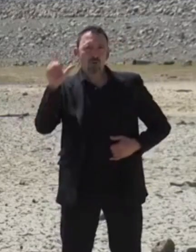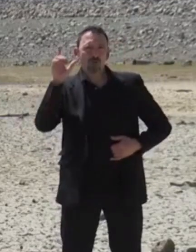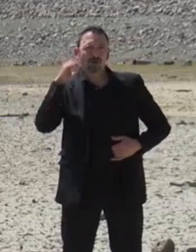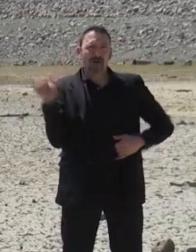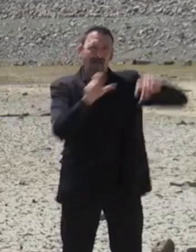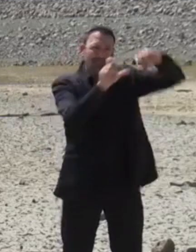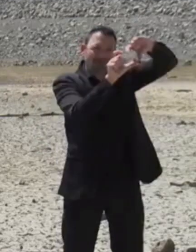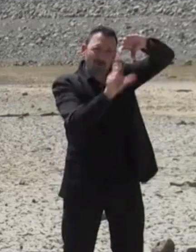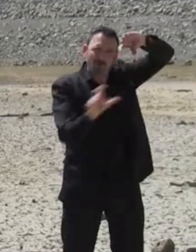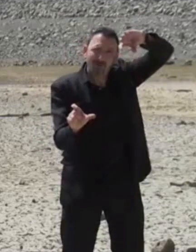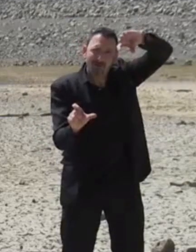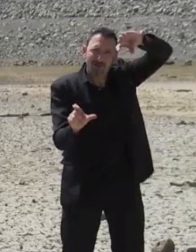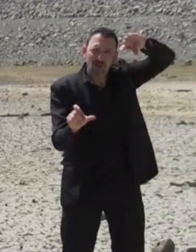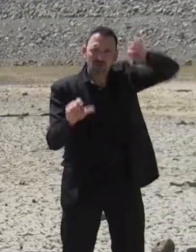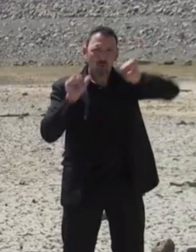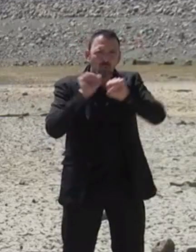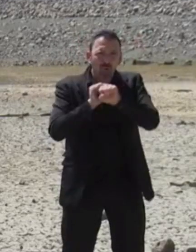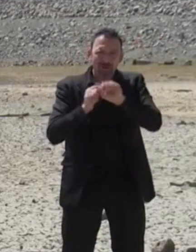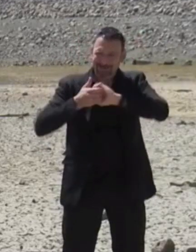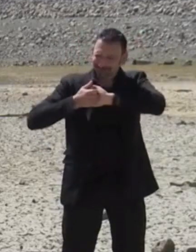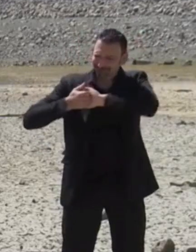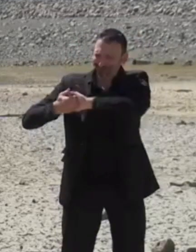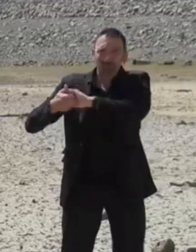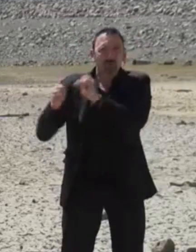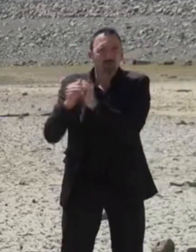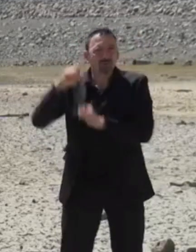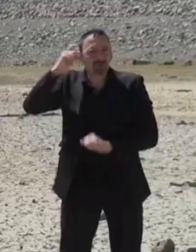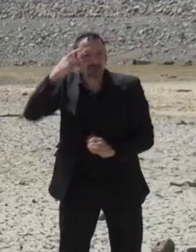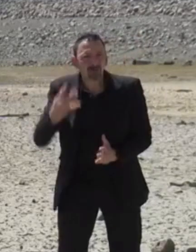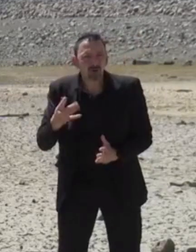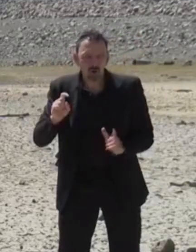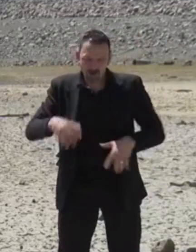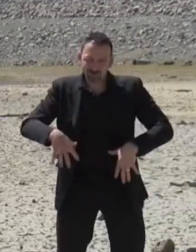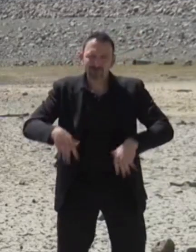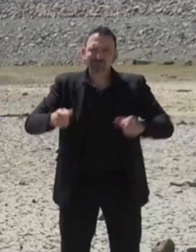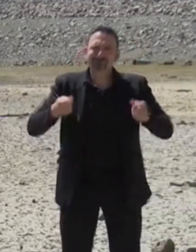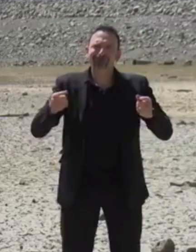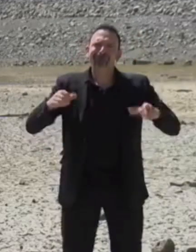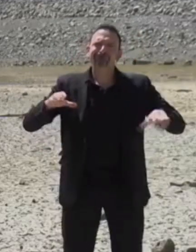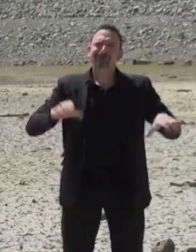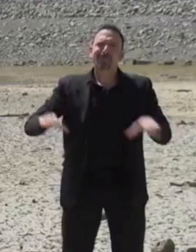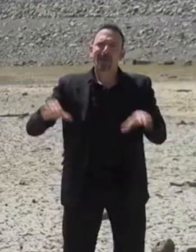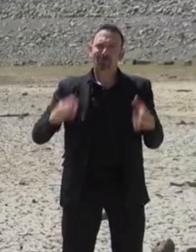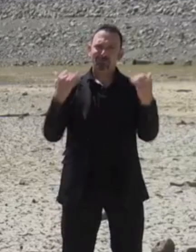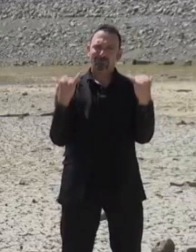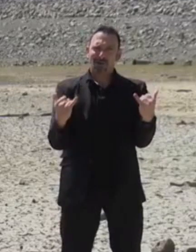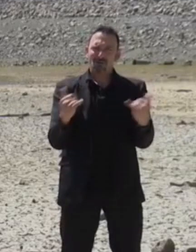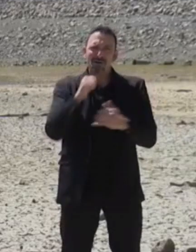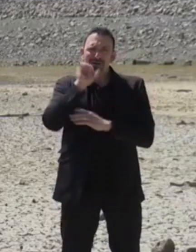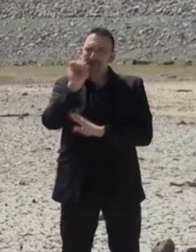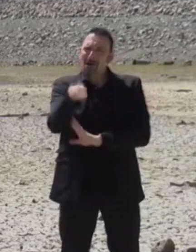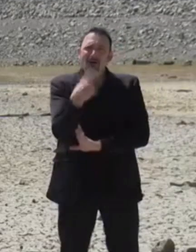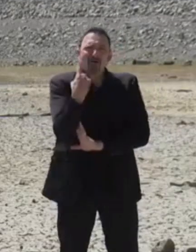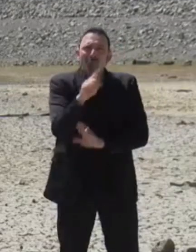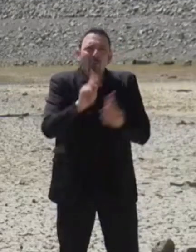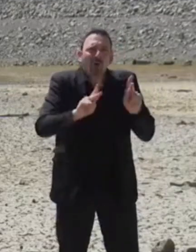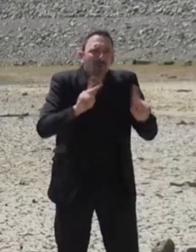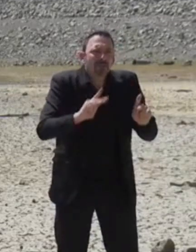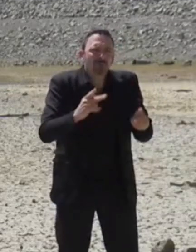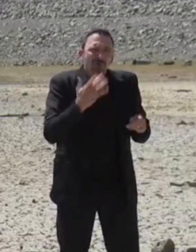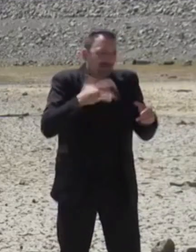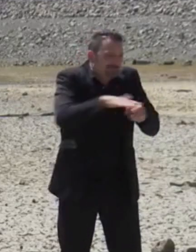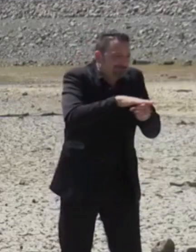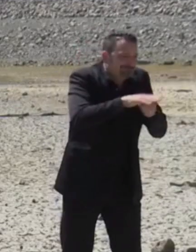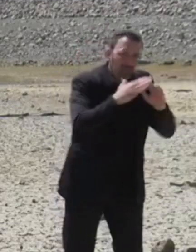And working with the governor, we must take immediate action, not just for those who are in rural, vulnerable communities,